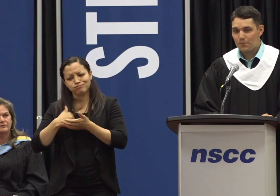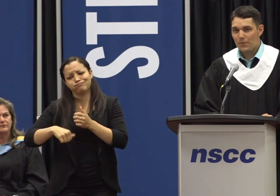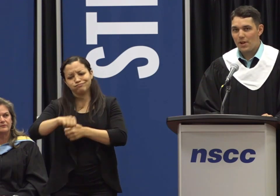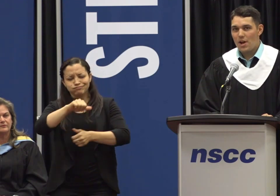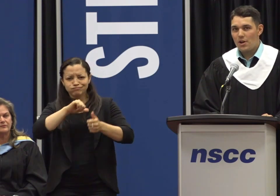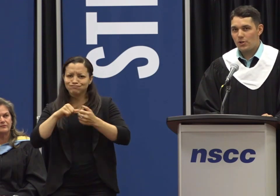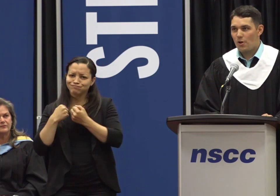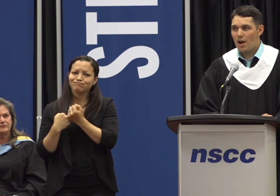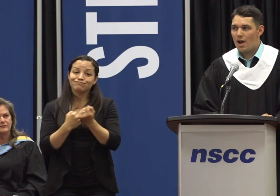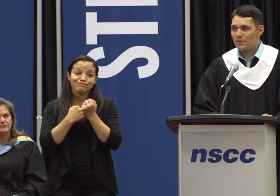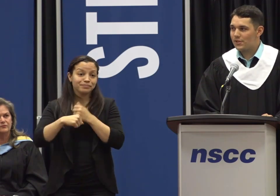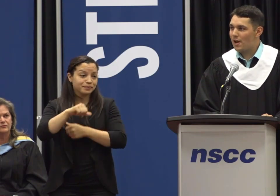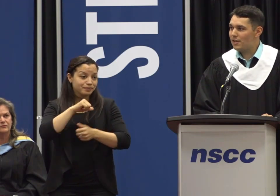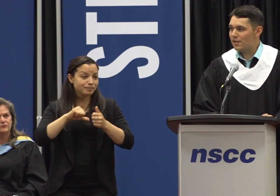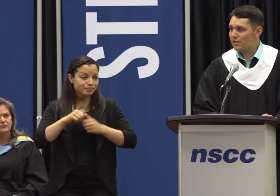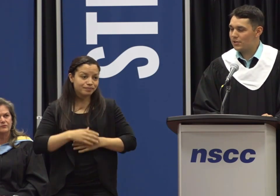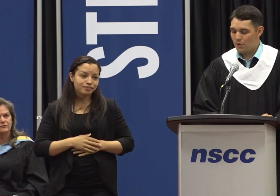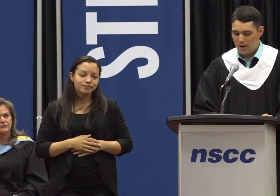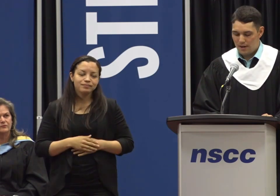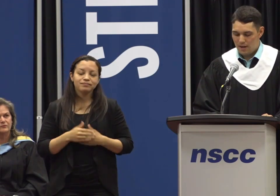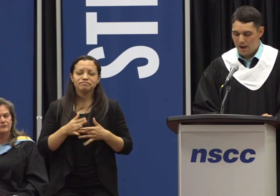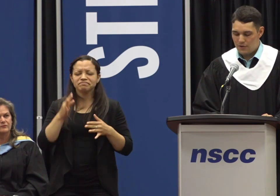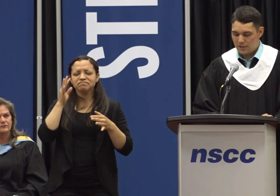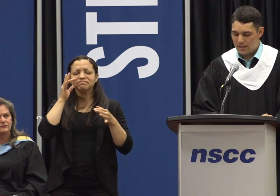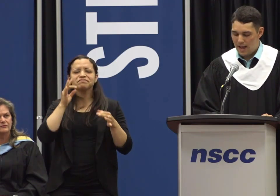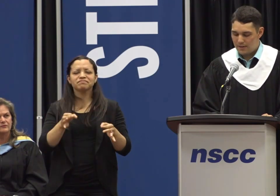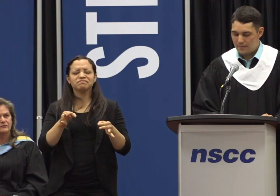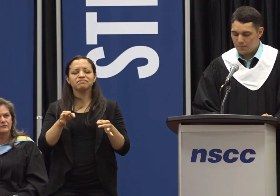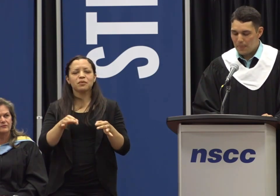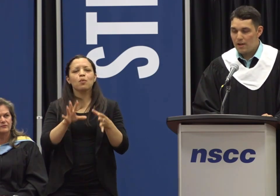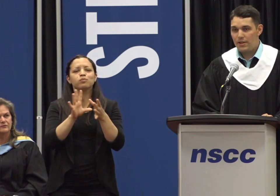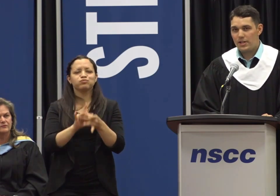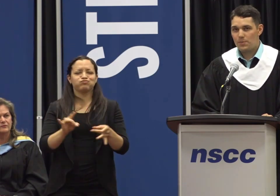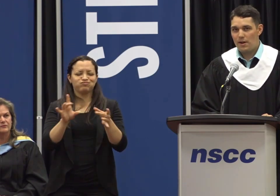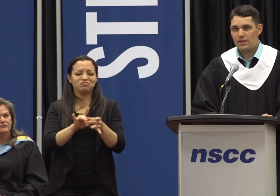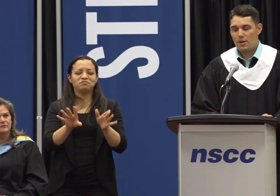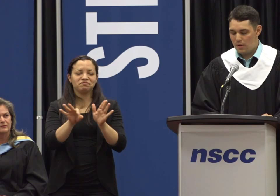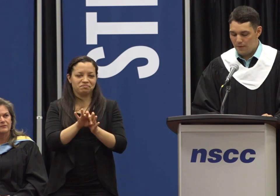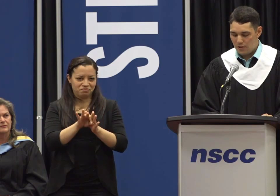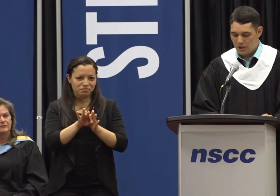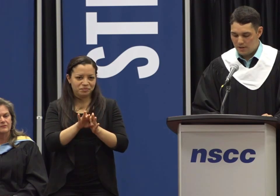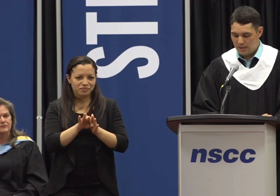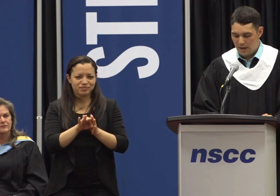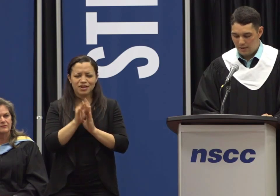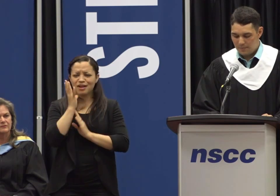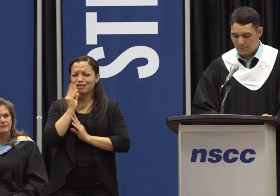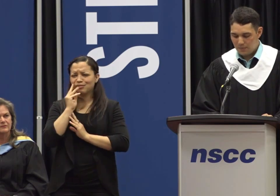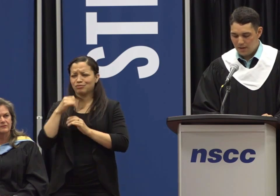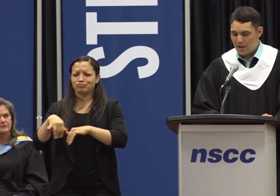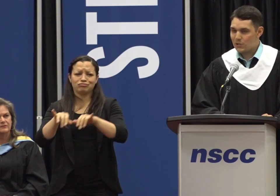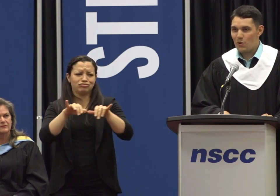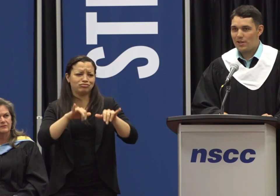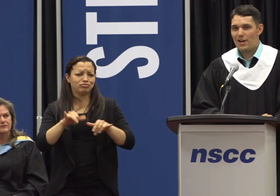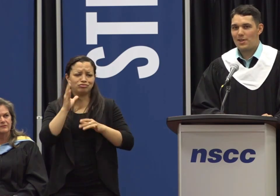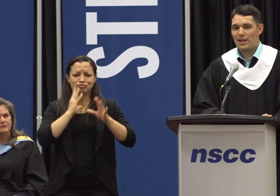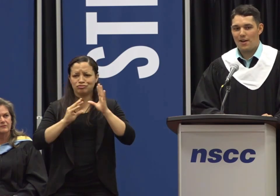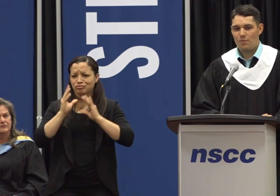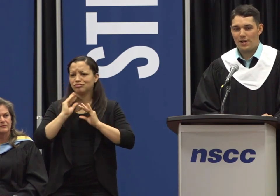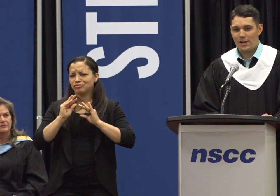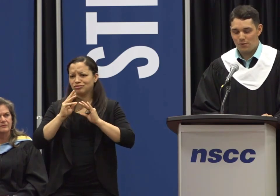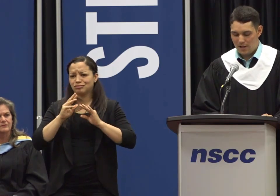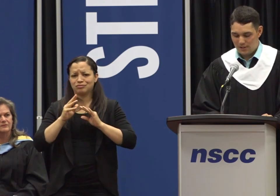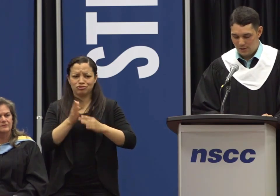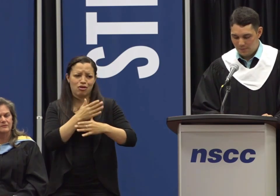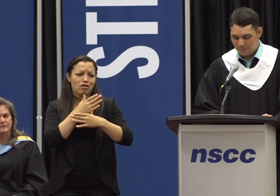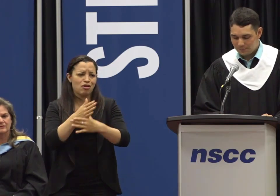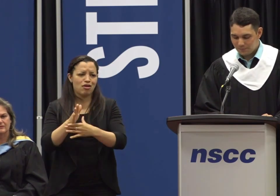today. So I have decided to tell the story of just that, the experience that we have all shared together, a story that I think